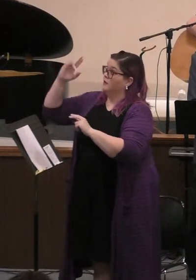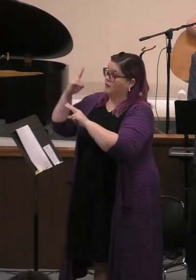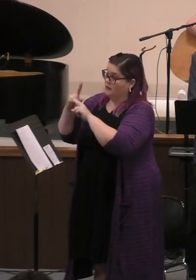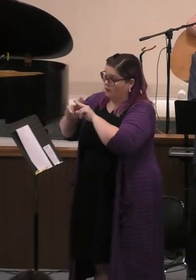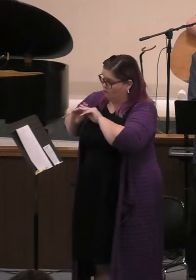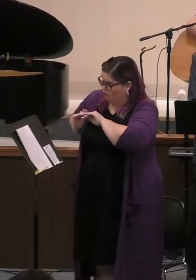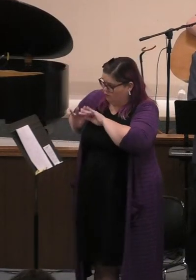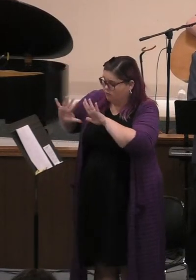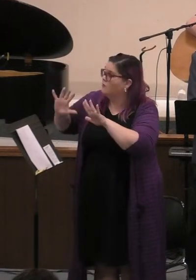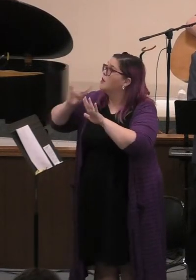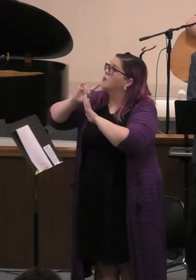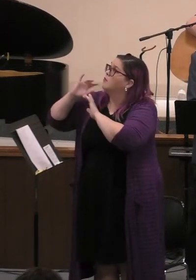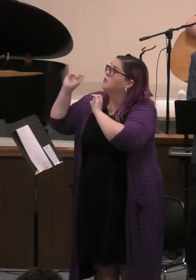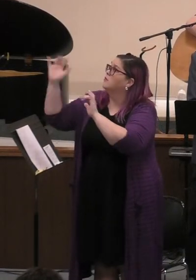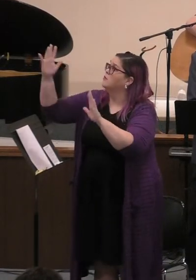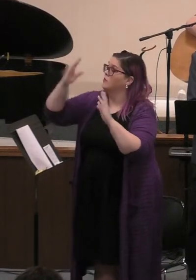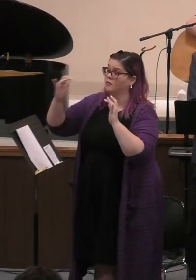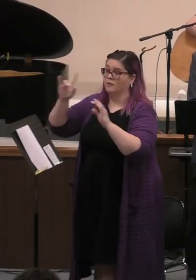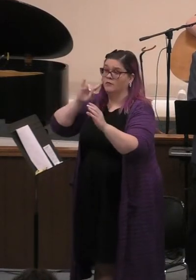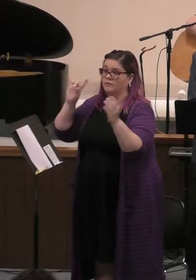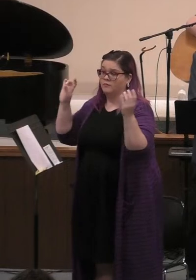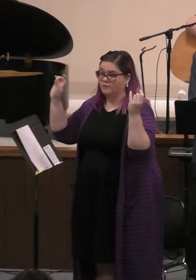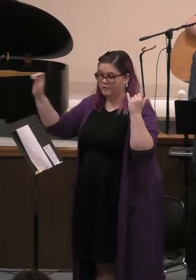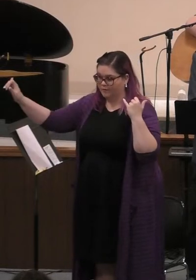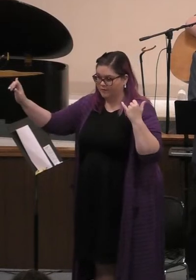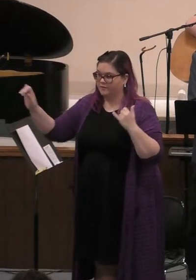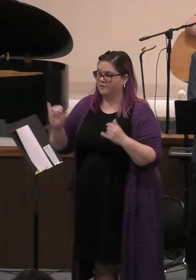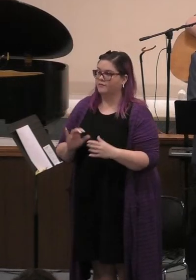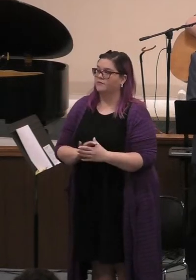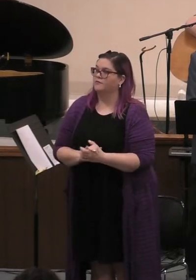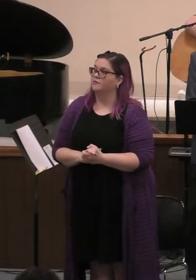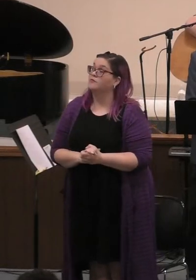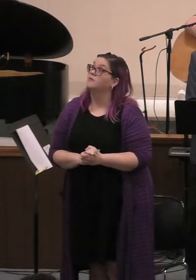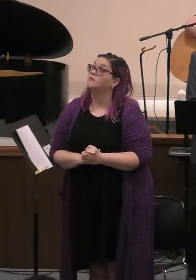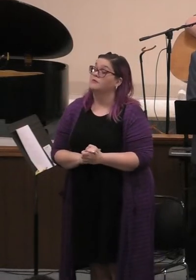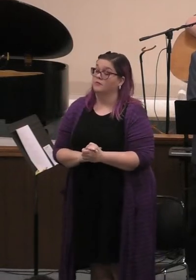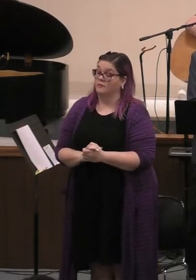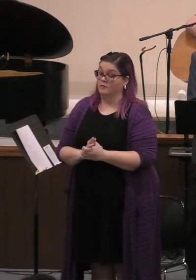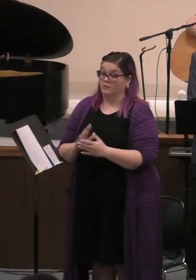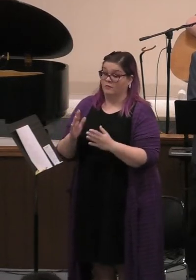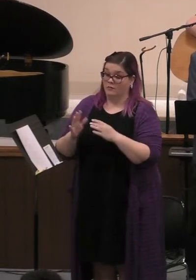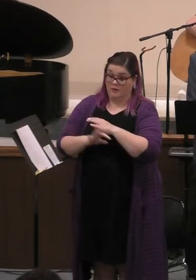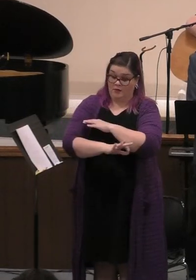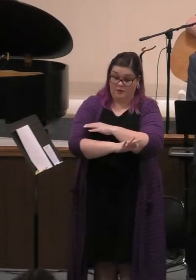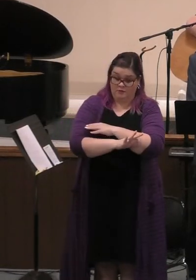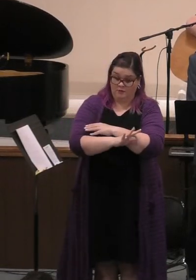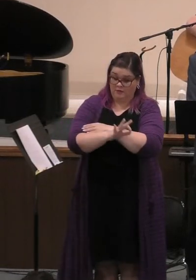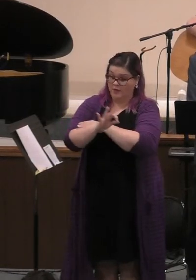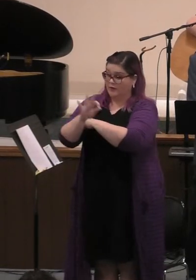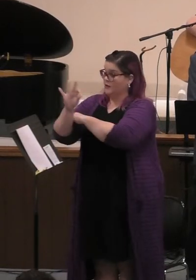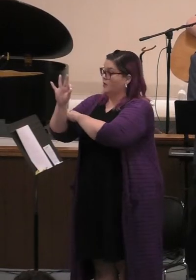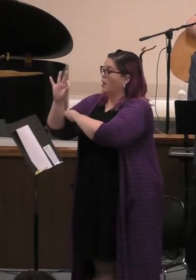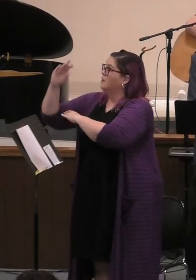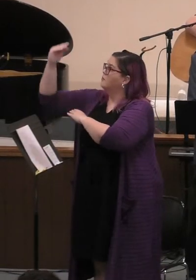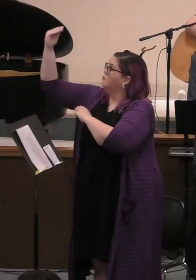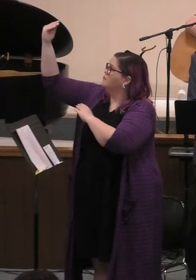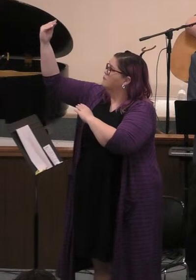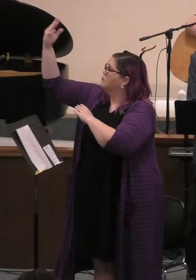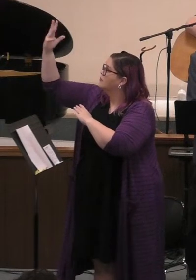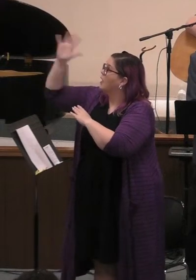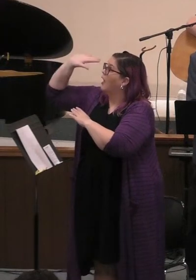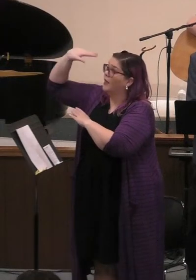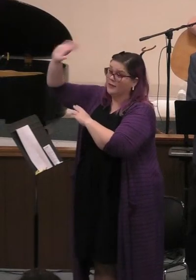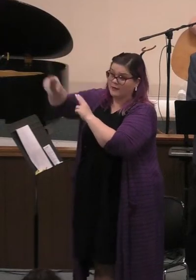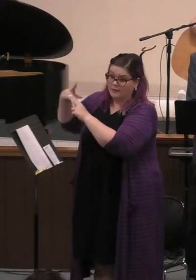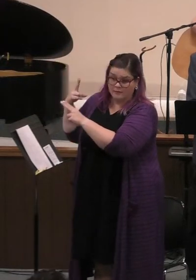be praised, both now and forevermore. From the rising of the sun to the place where it sets, the name of the